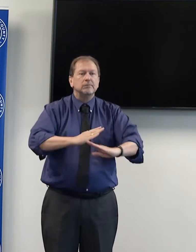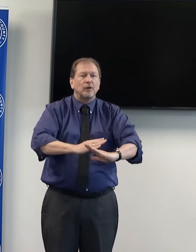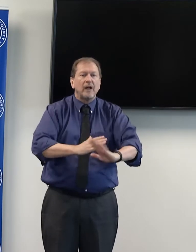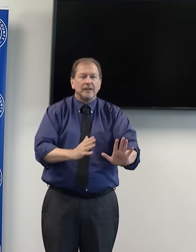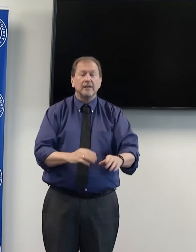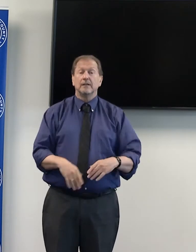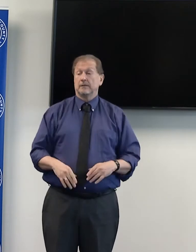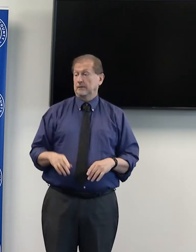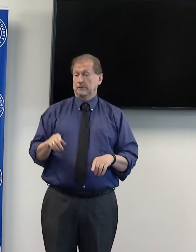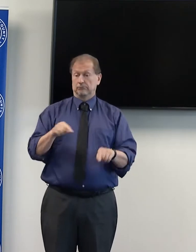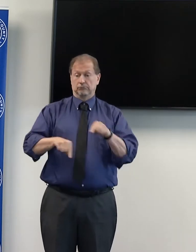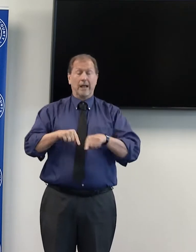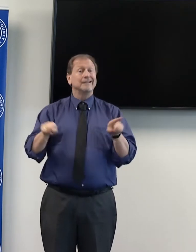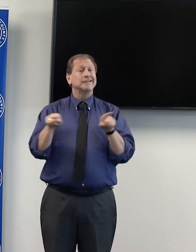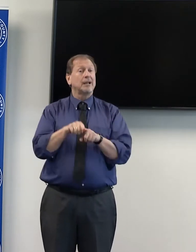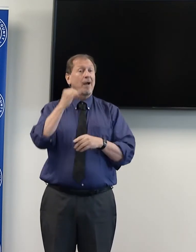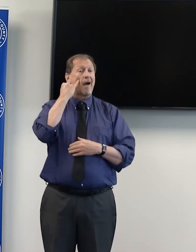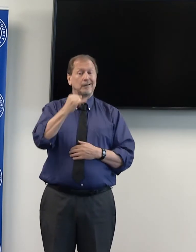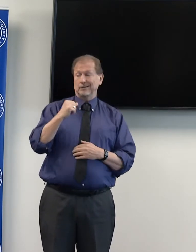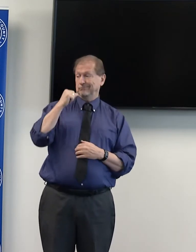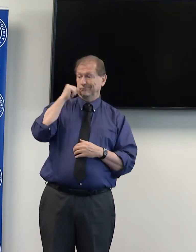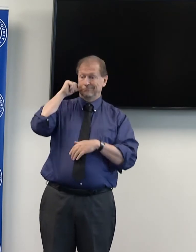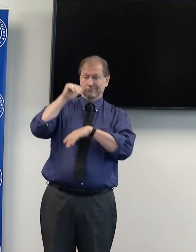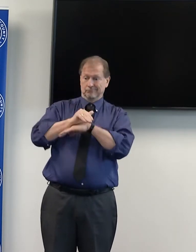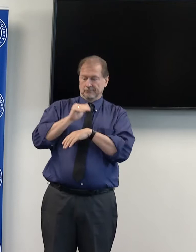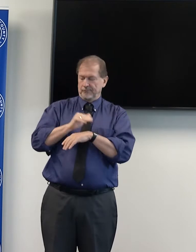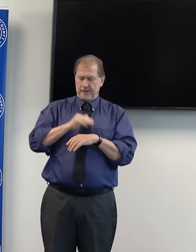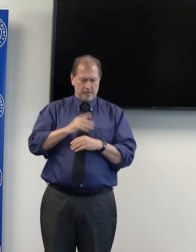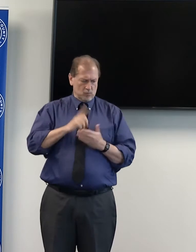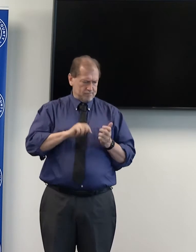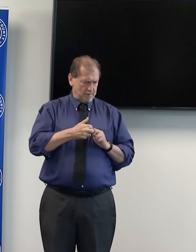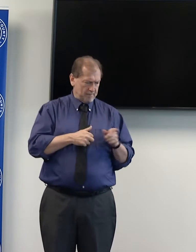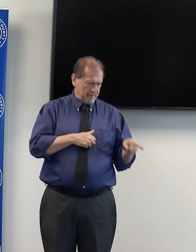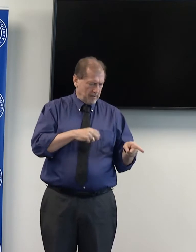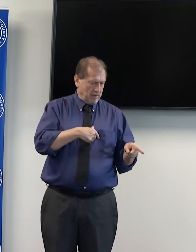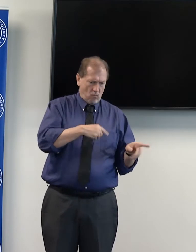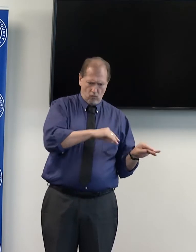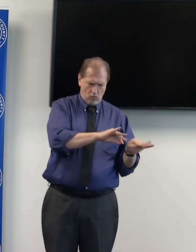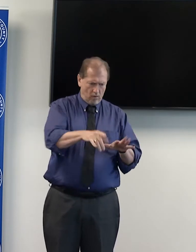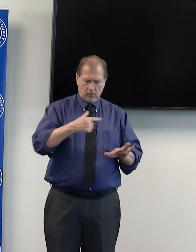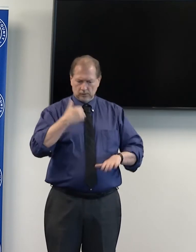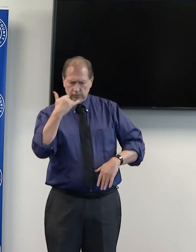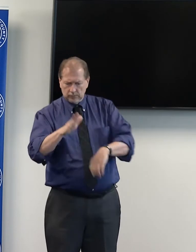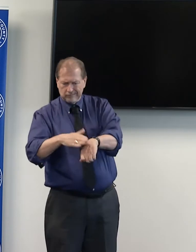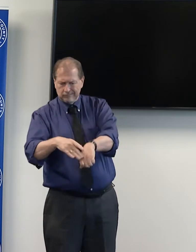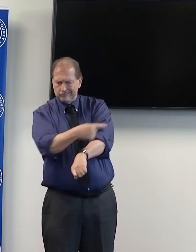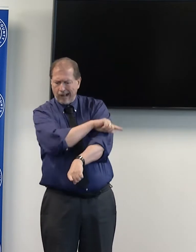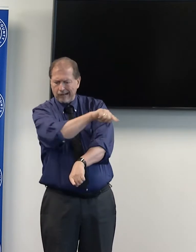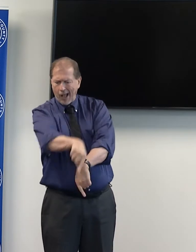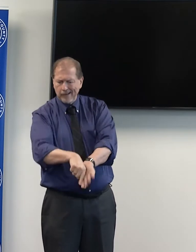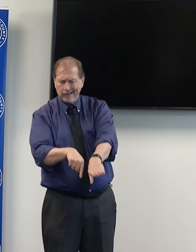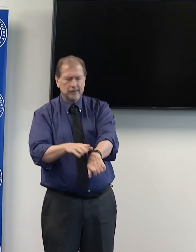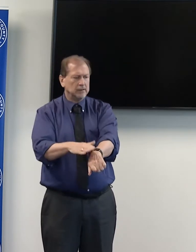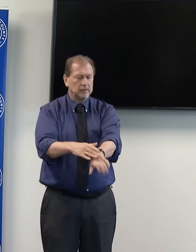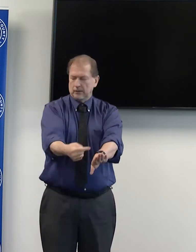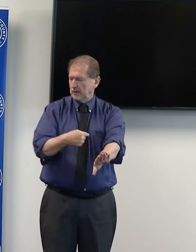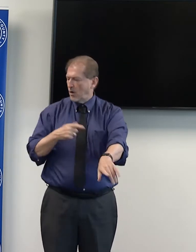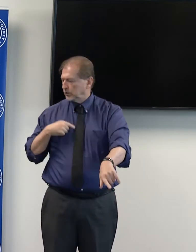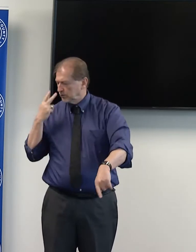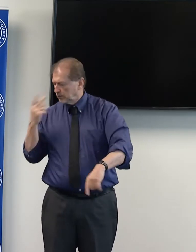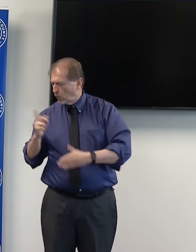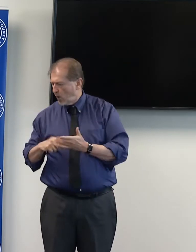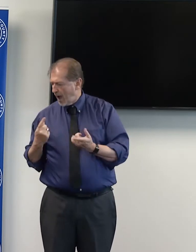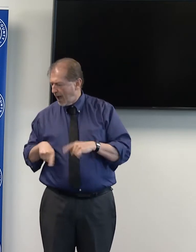It's that type of collaboration that we have established over the many years of the operation of this department and that we're able